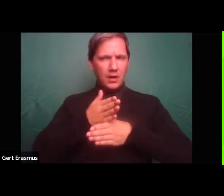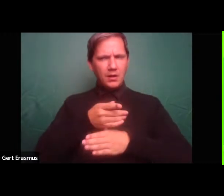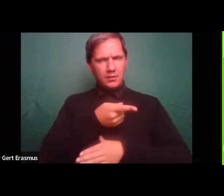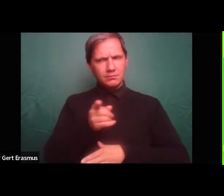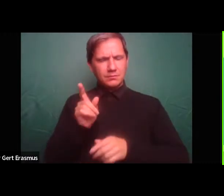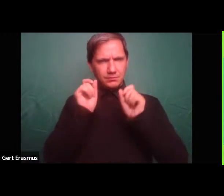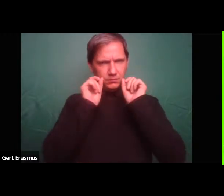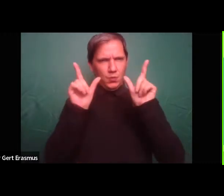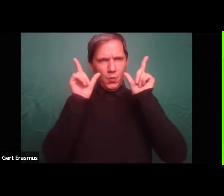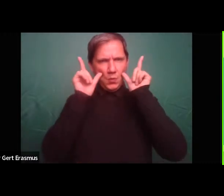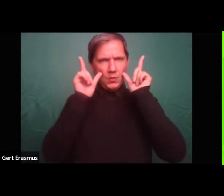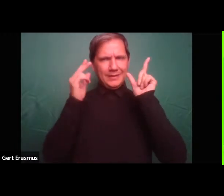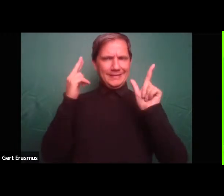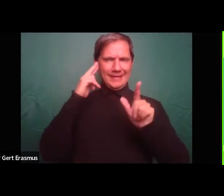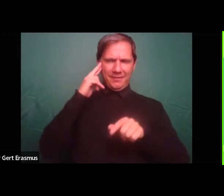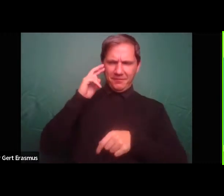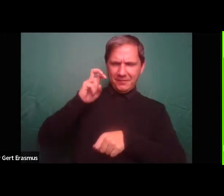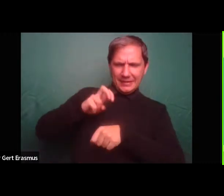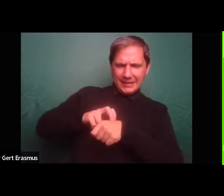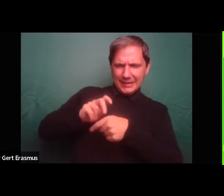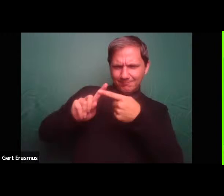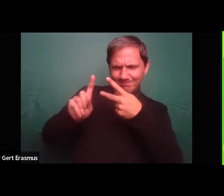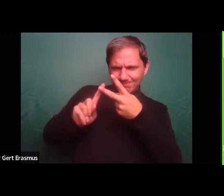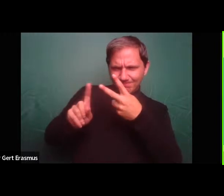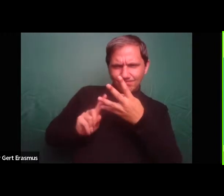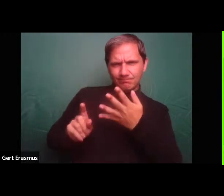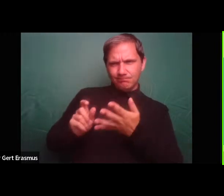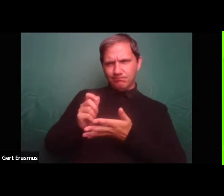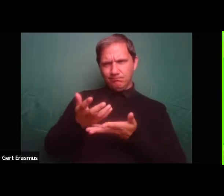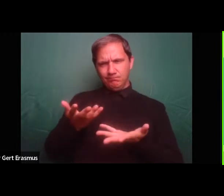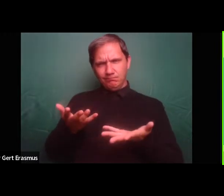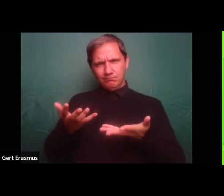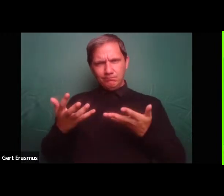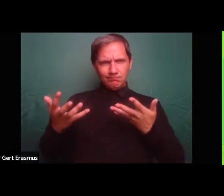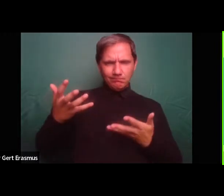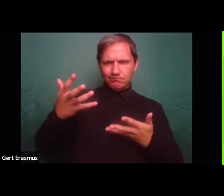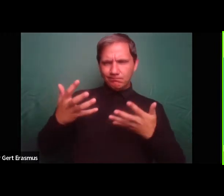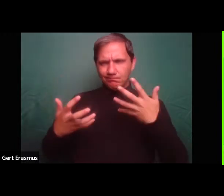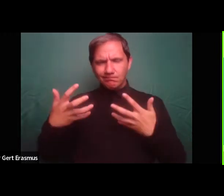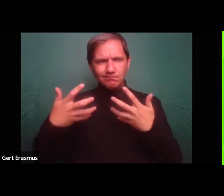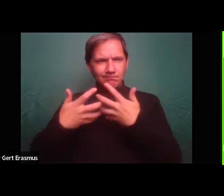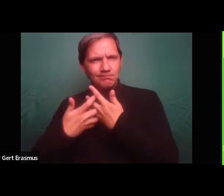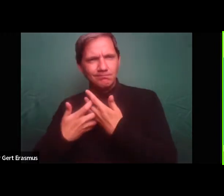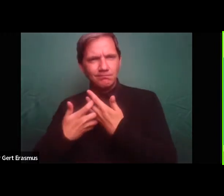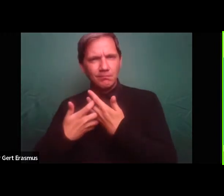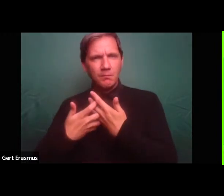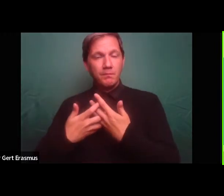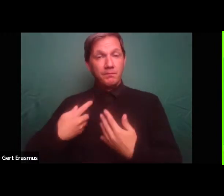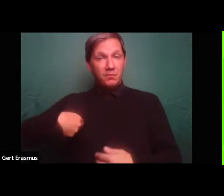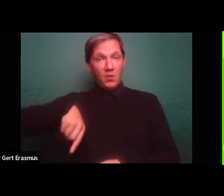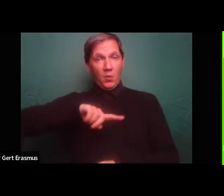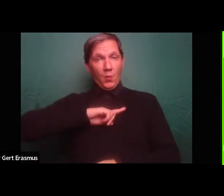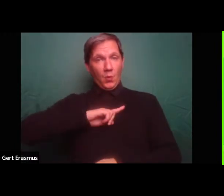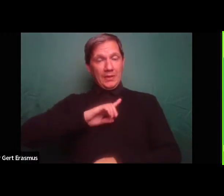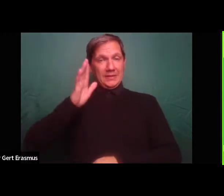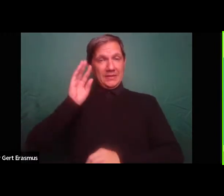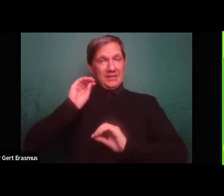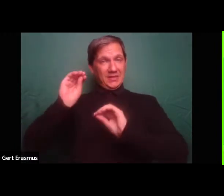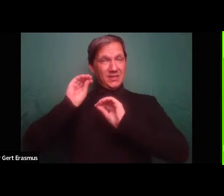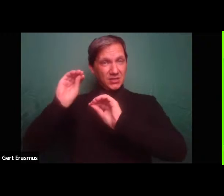All students, right? We need to be aware of our students' needs, because our student body is diverse and